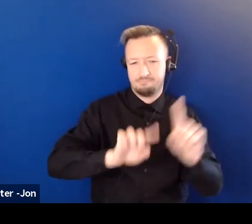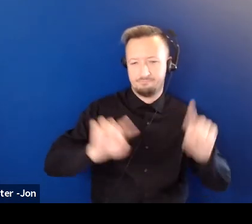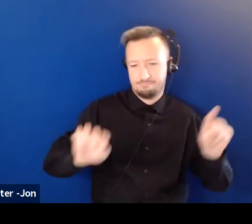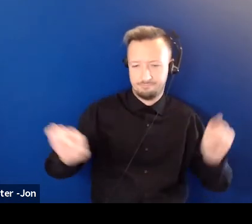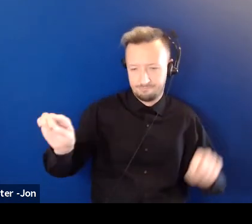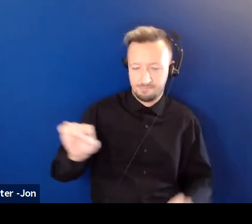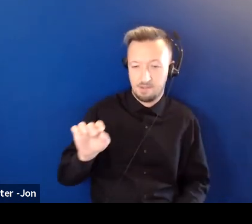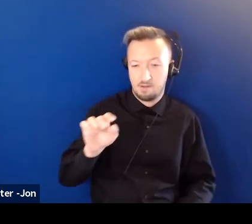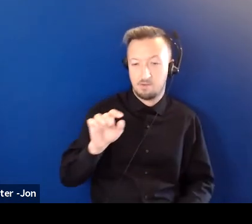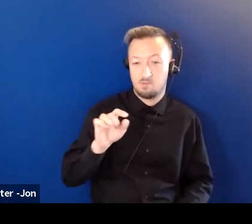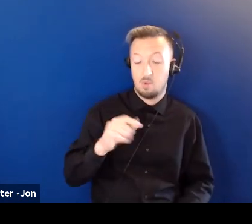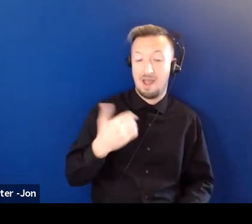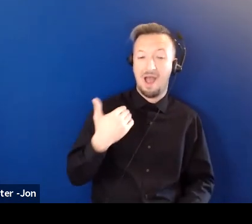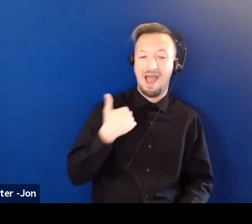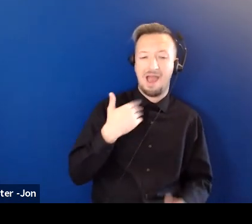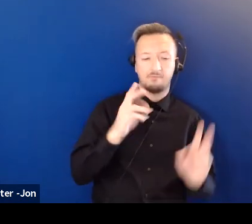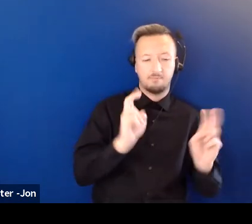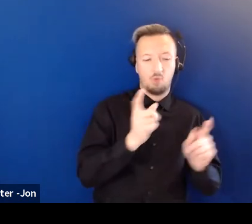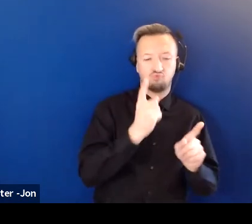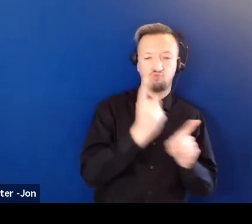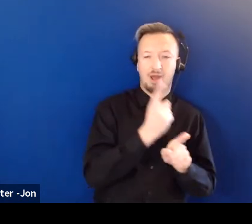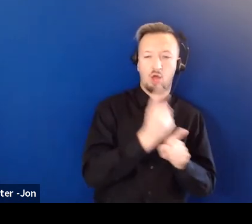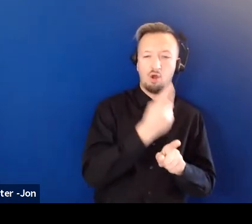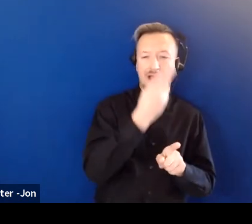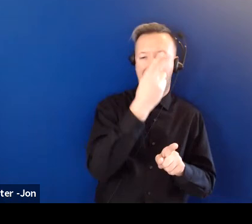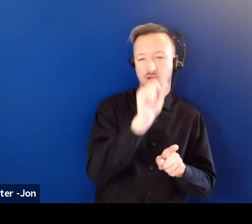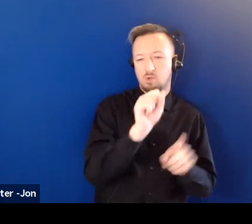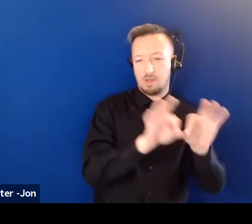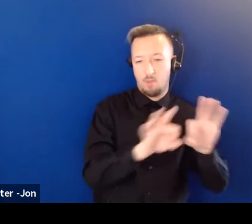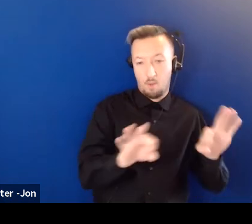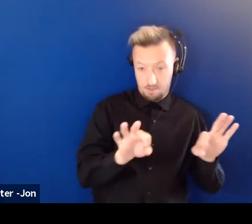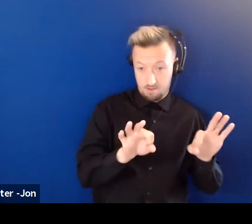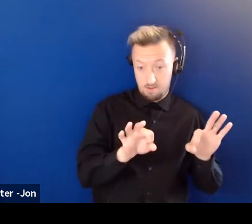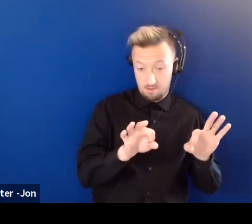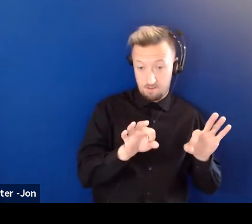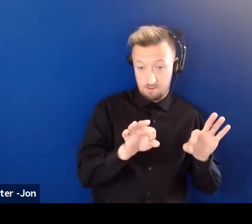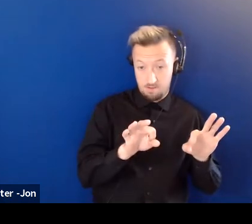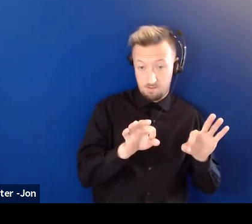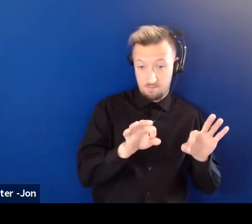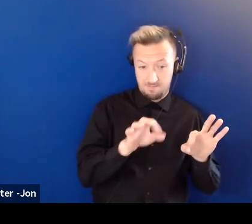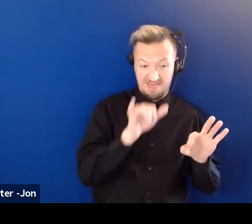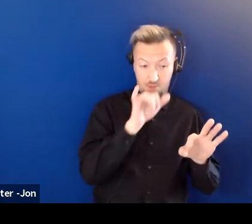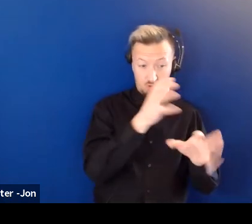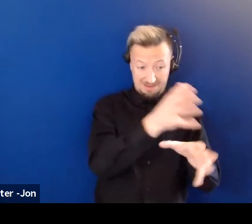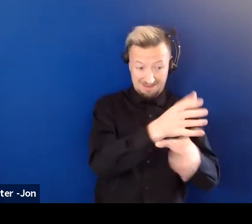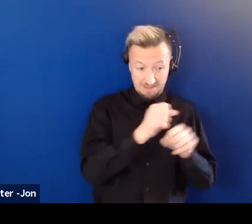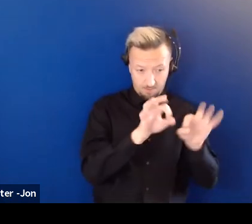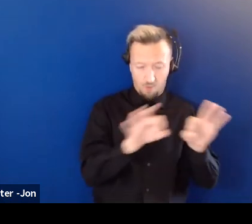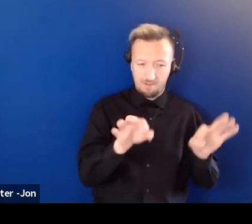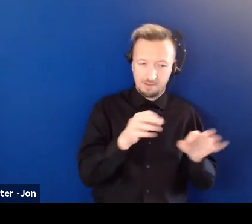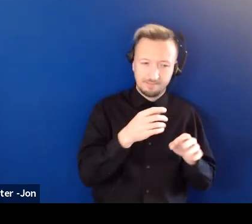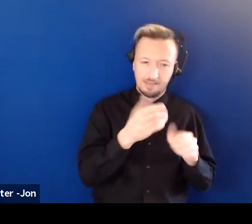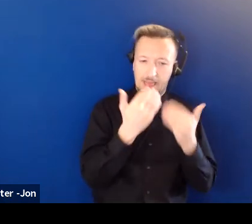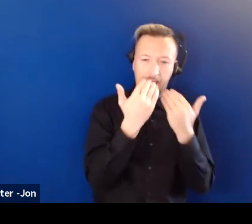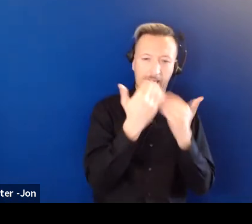our typical high school diploma, and there are very few ways to get that diploma. There's